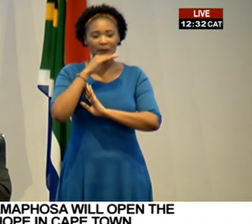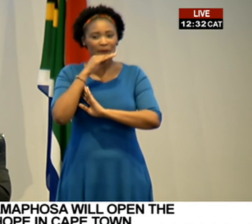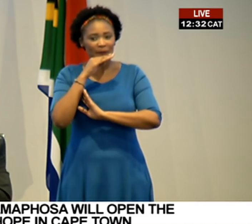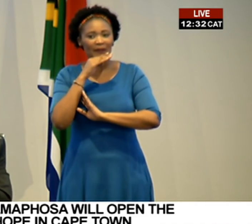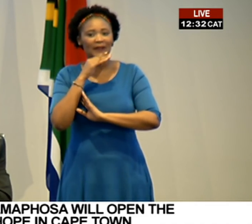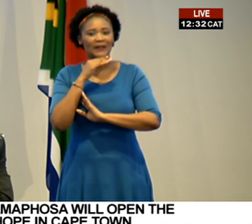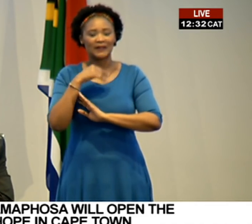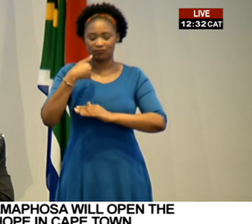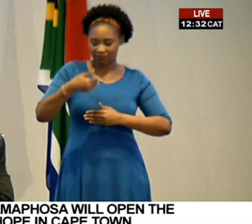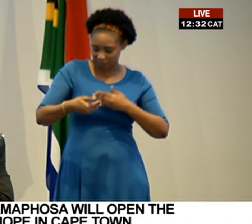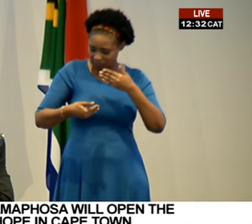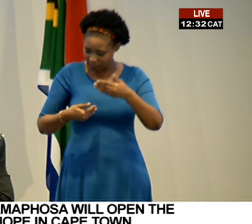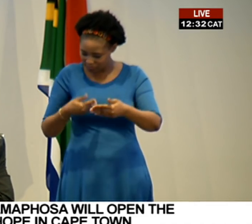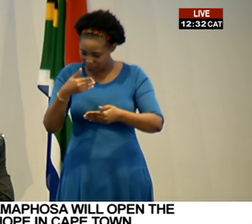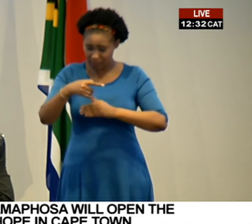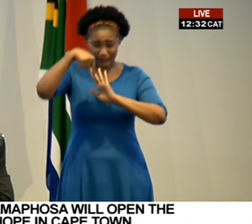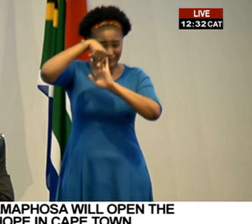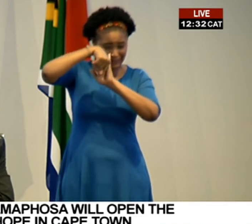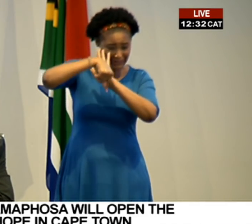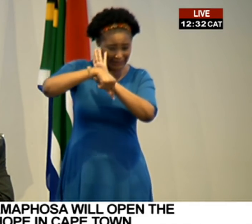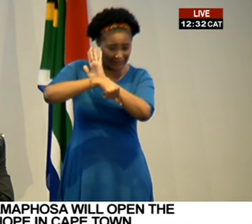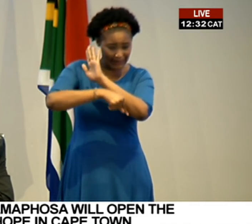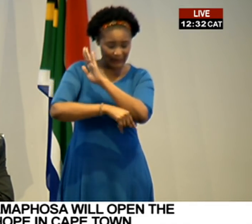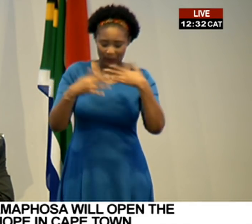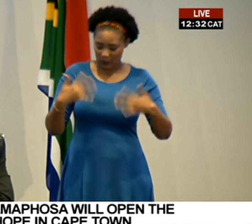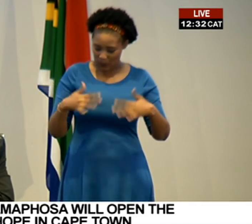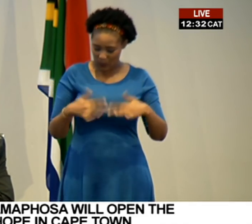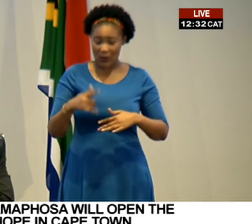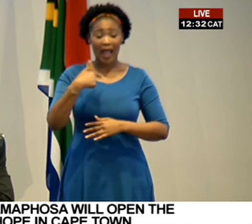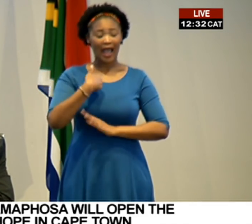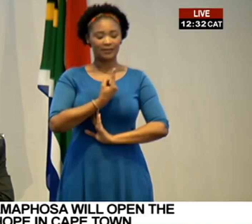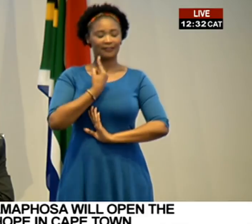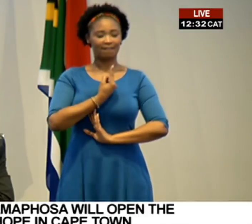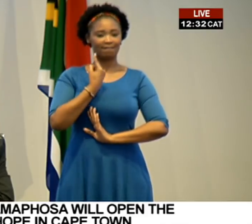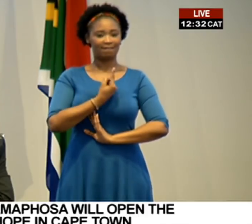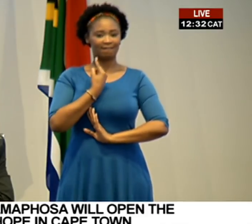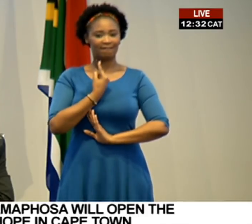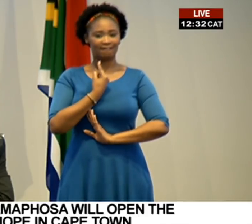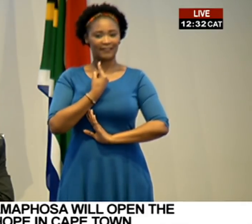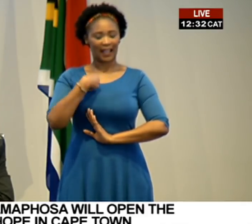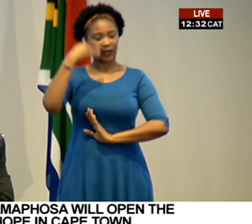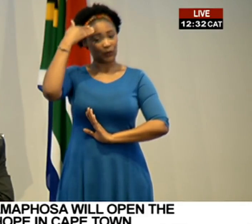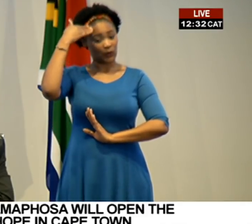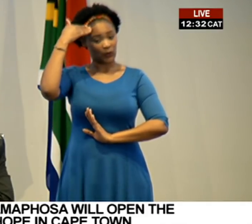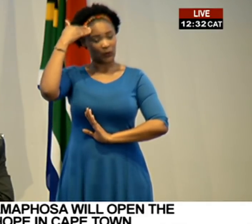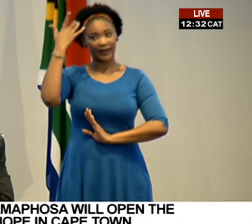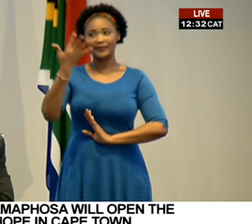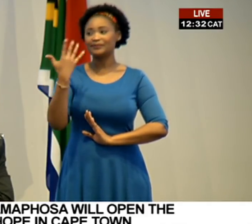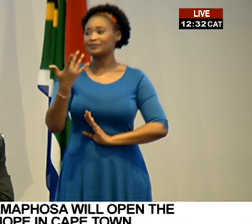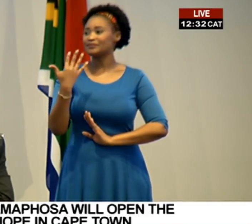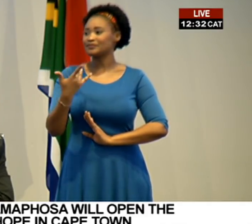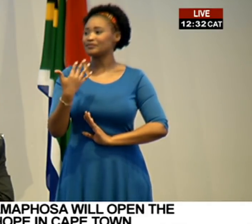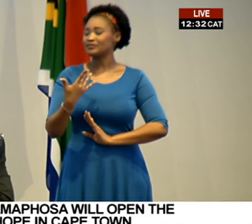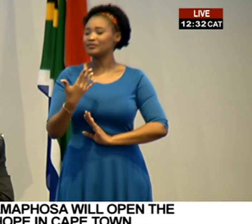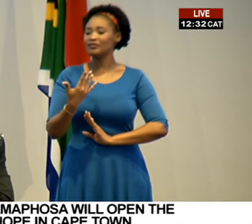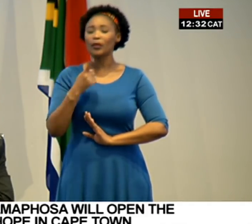and carries on at a very deep level. I, for myself, I know that we